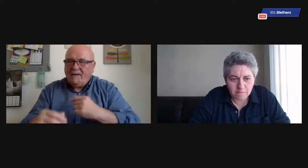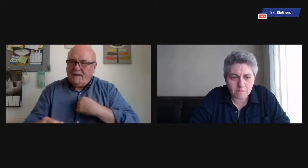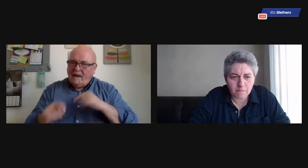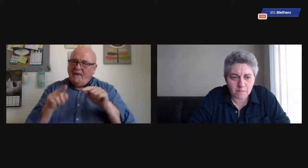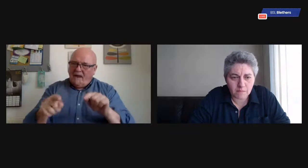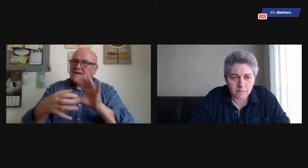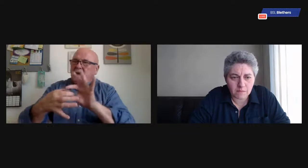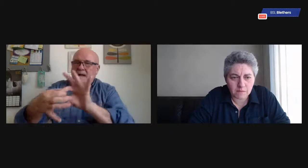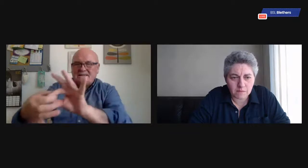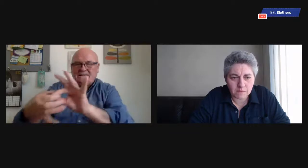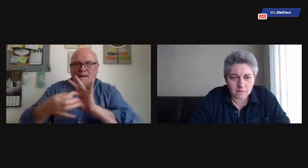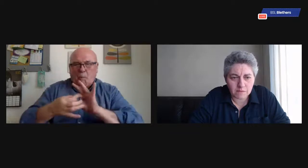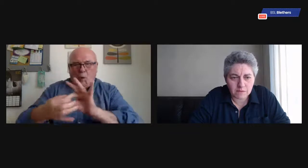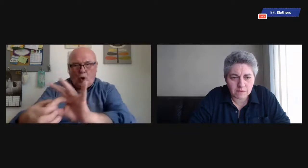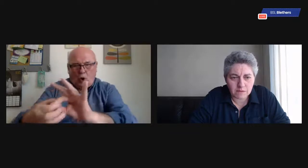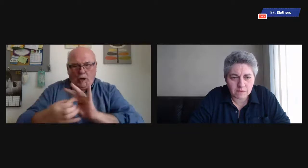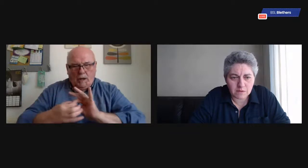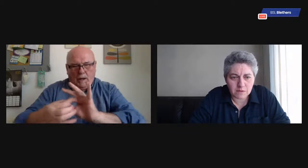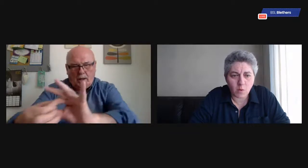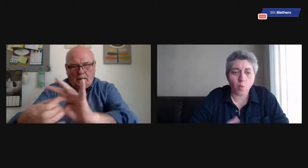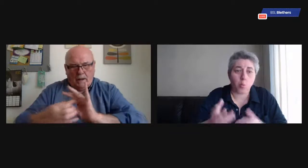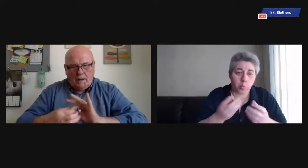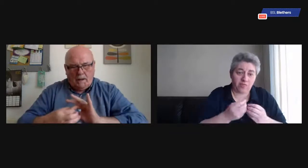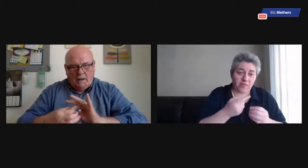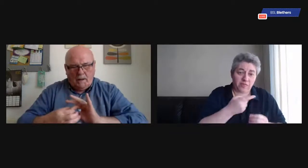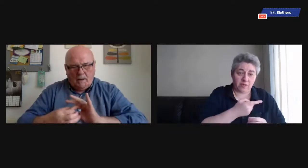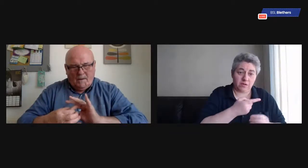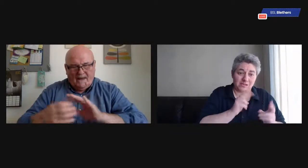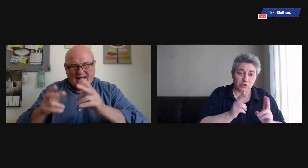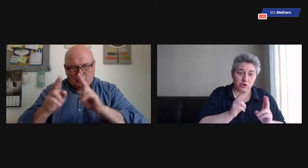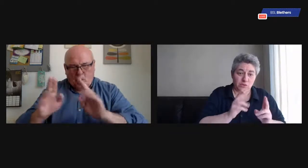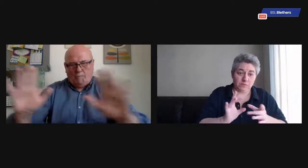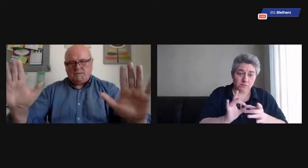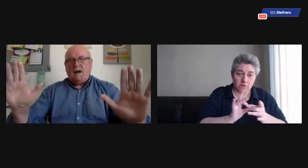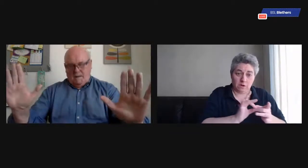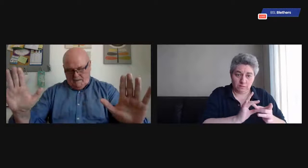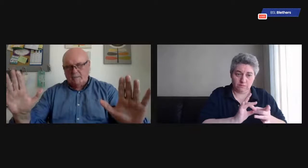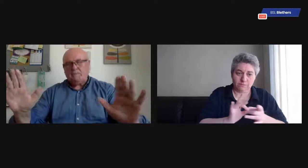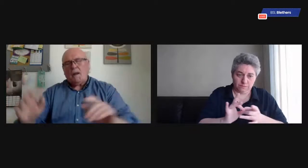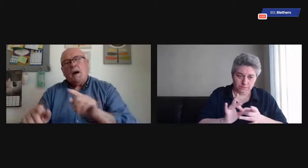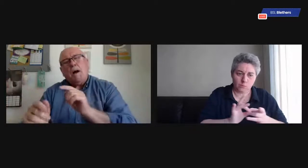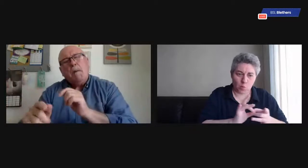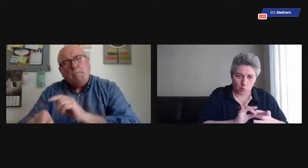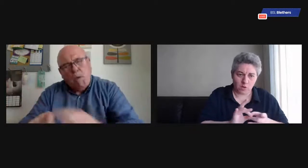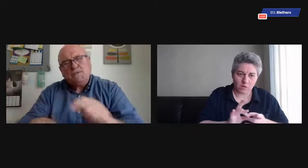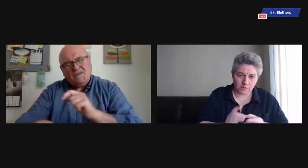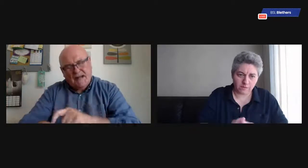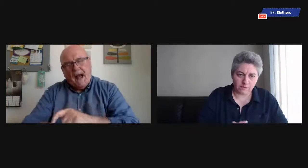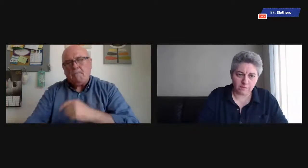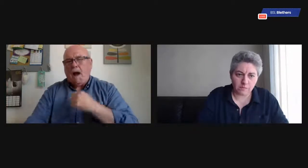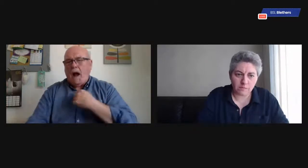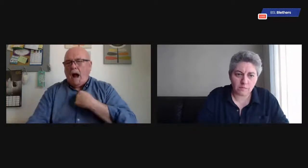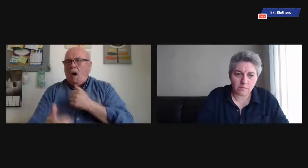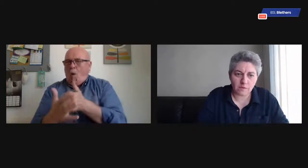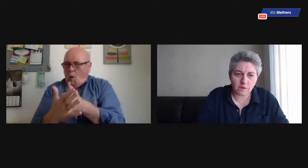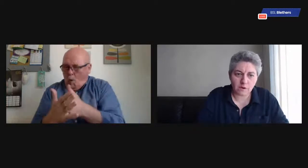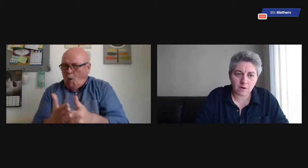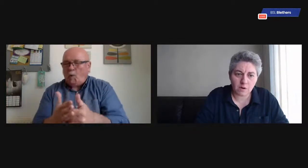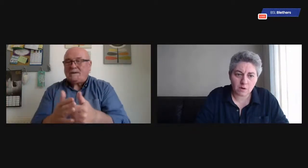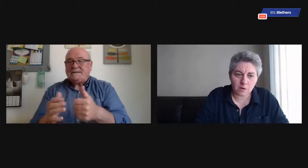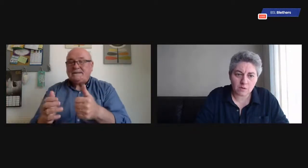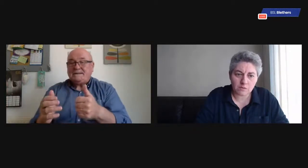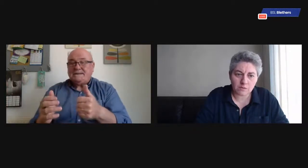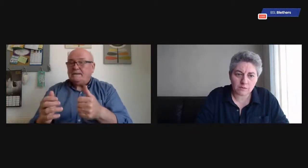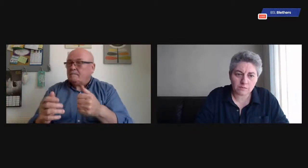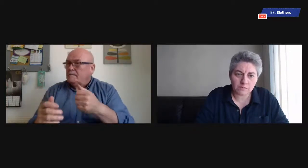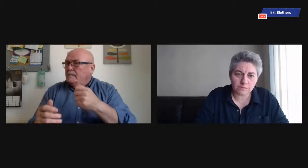should know that this sign meant bill and everything else. So I would be working with the interpreter beforehand. And